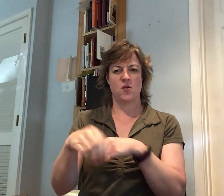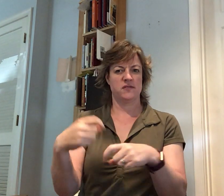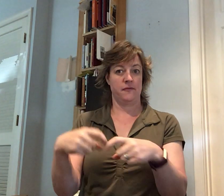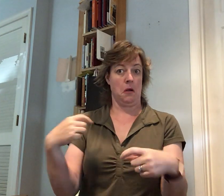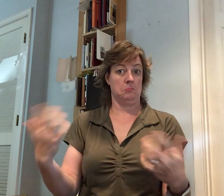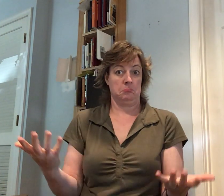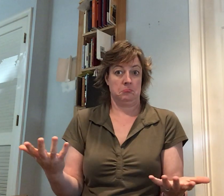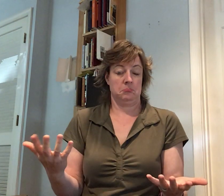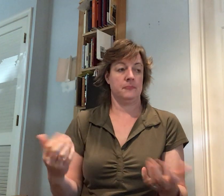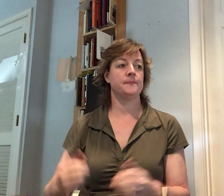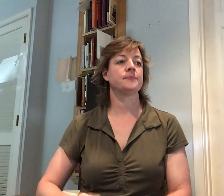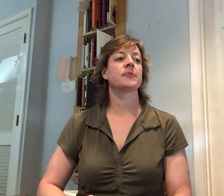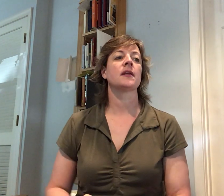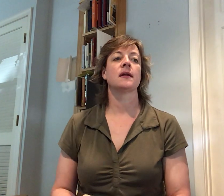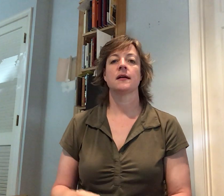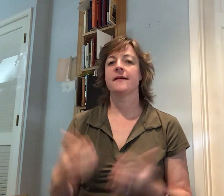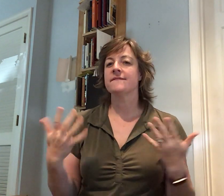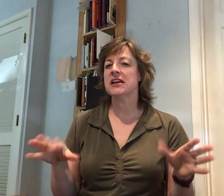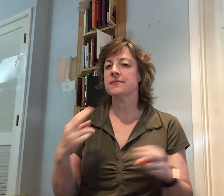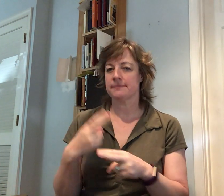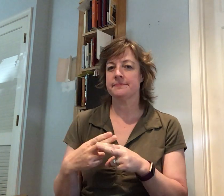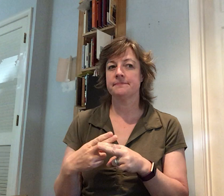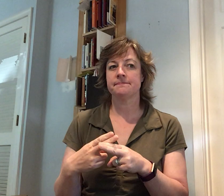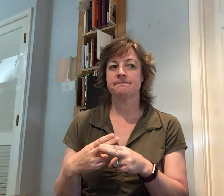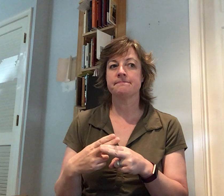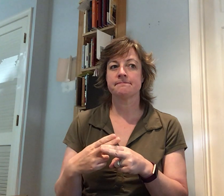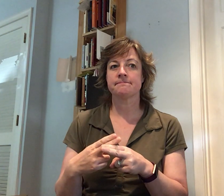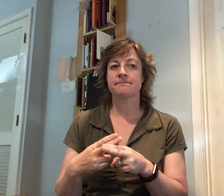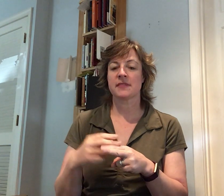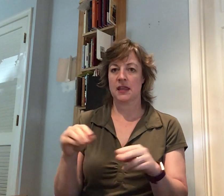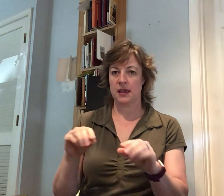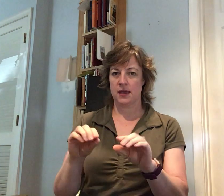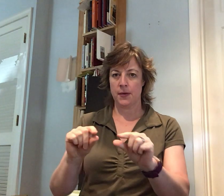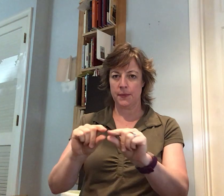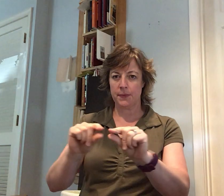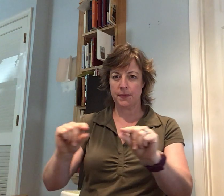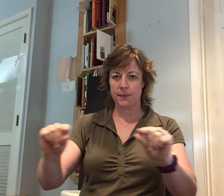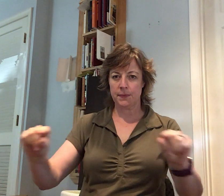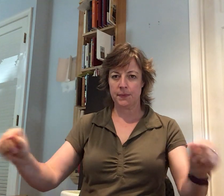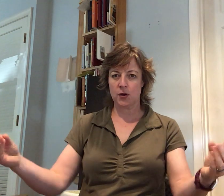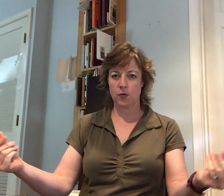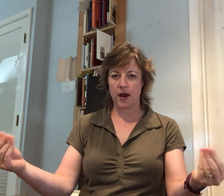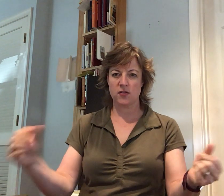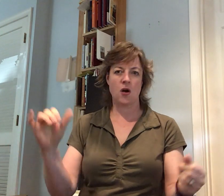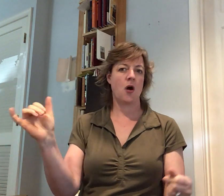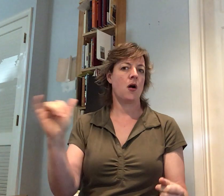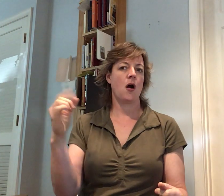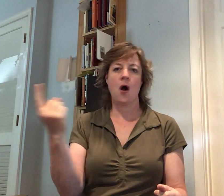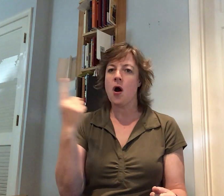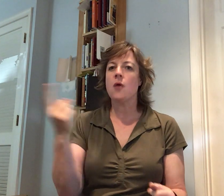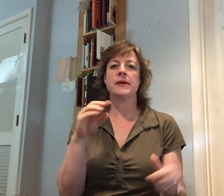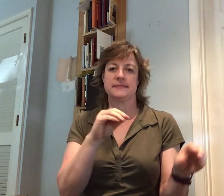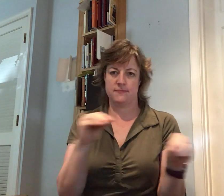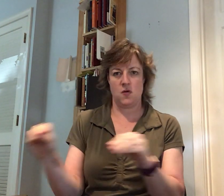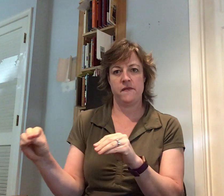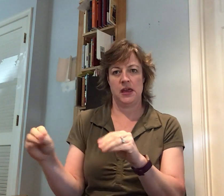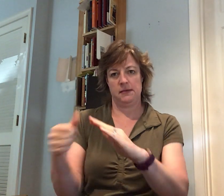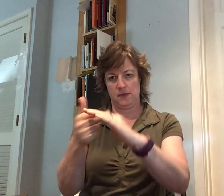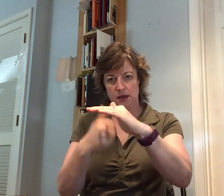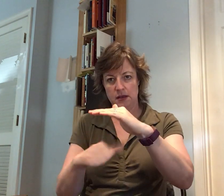already mentioned, the ground we stand on is always moving. Below the crust on which we